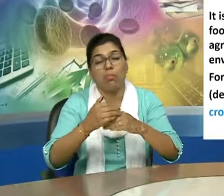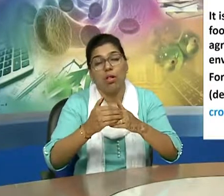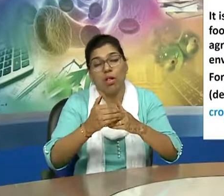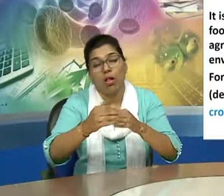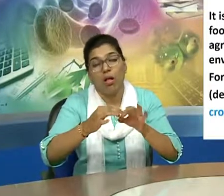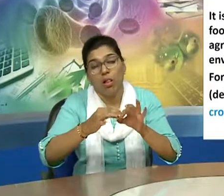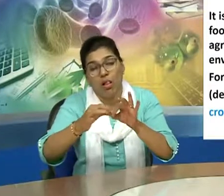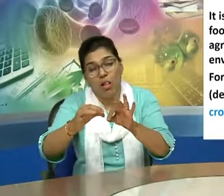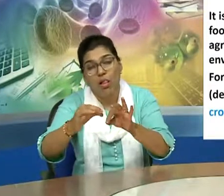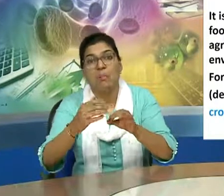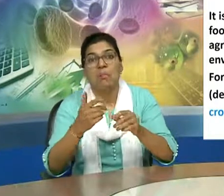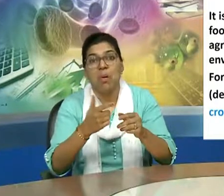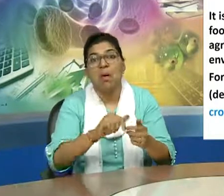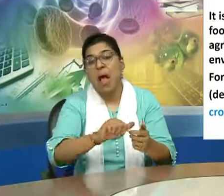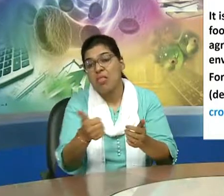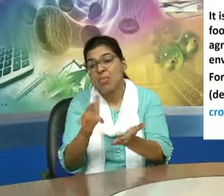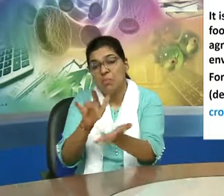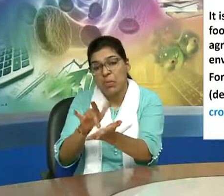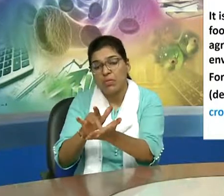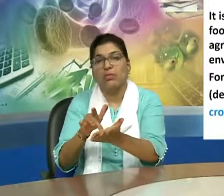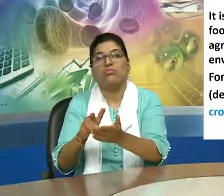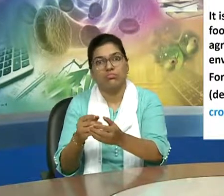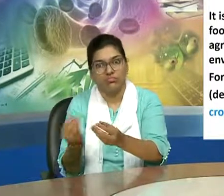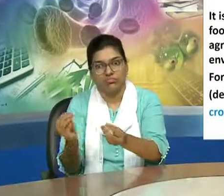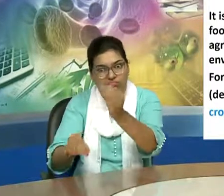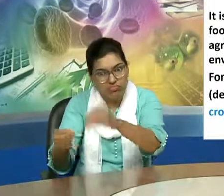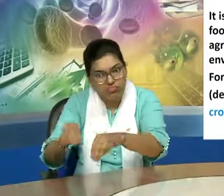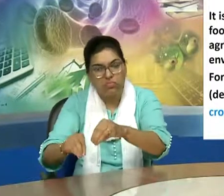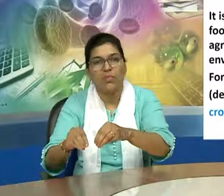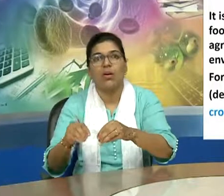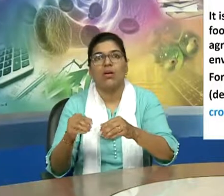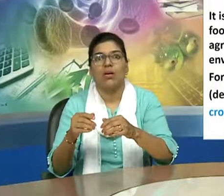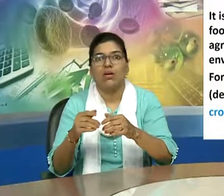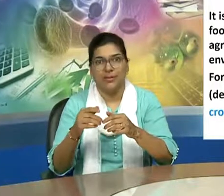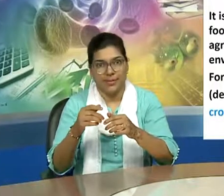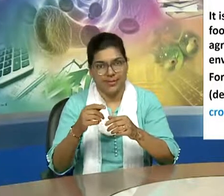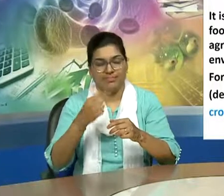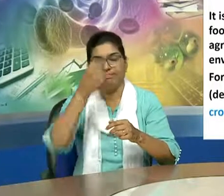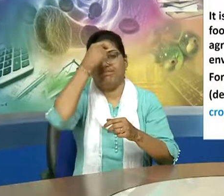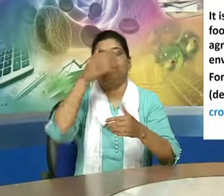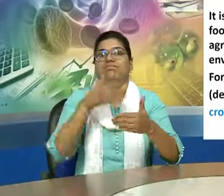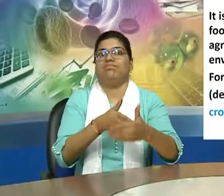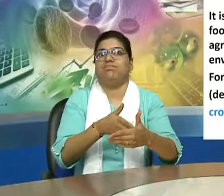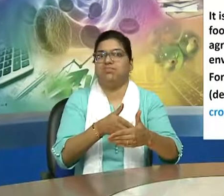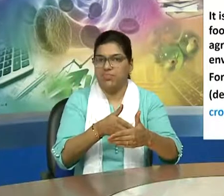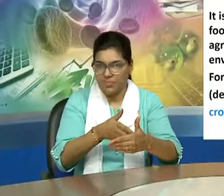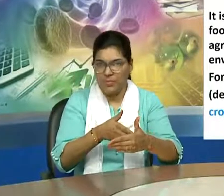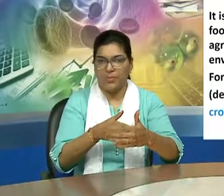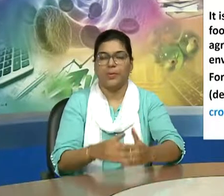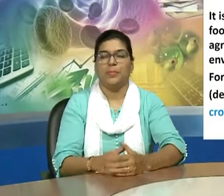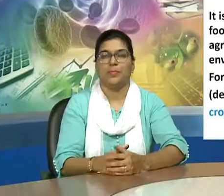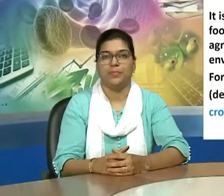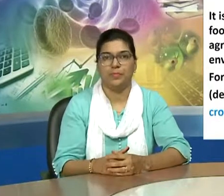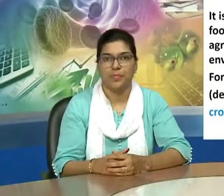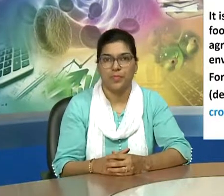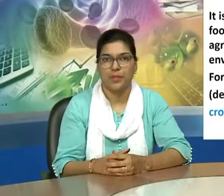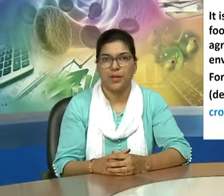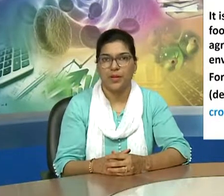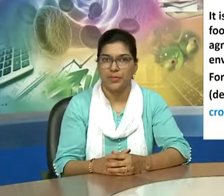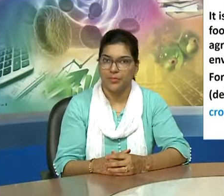And we also understood about the agriculture. And because of intensive agriculture, which